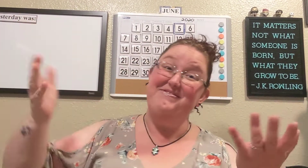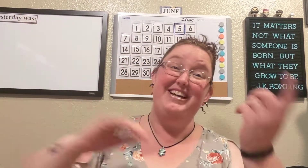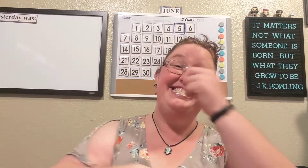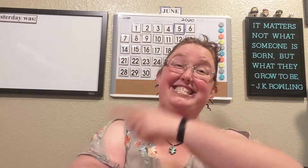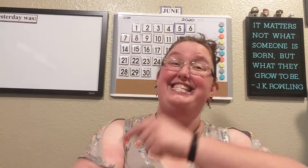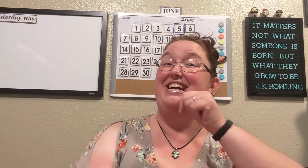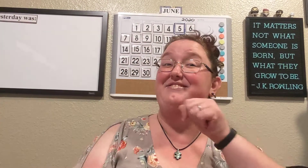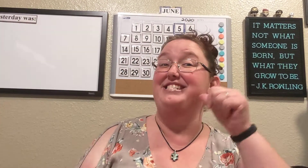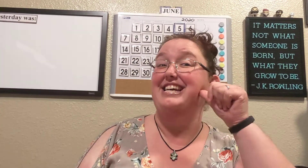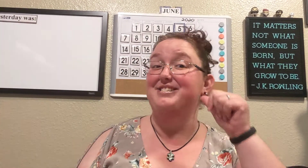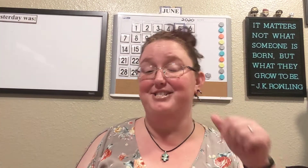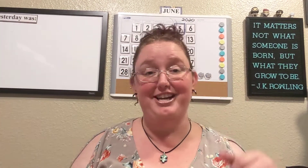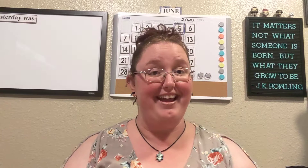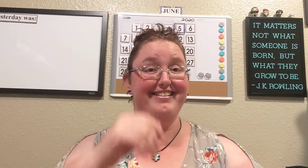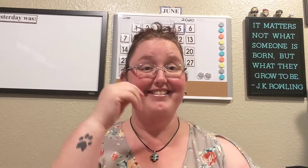What day was yesterday?